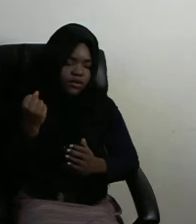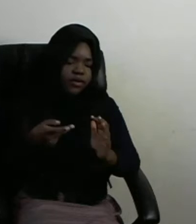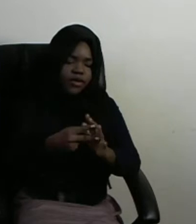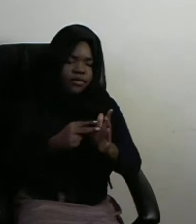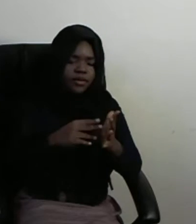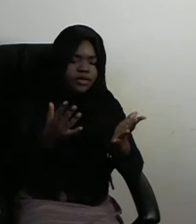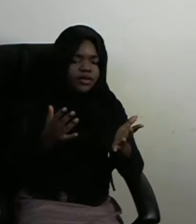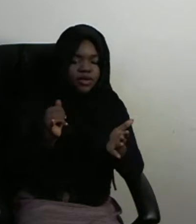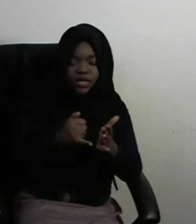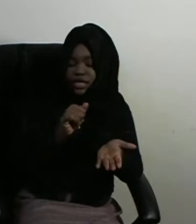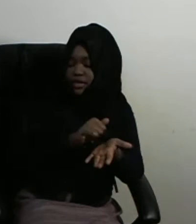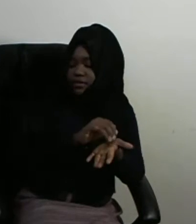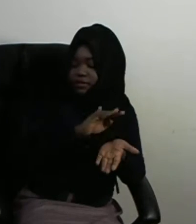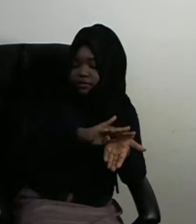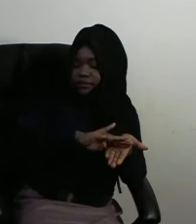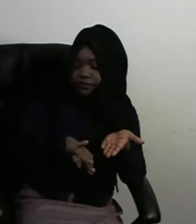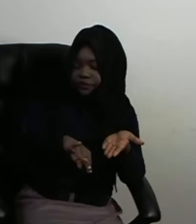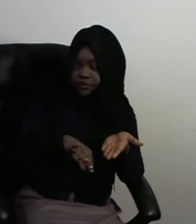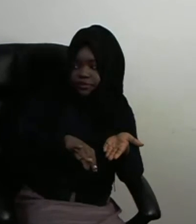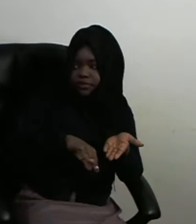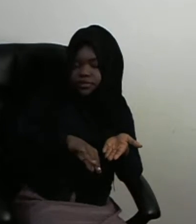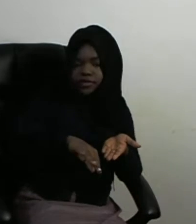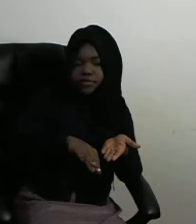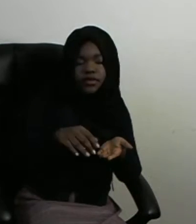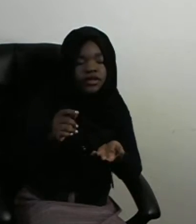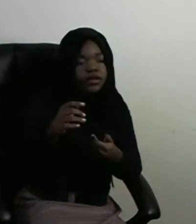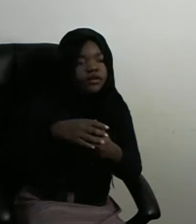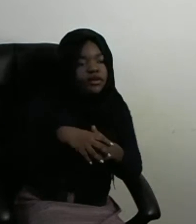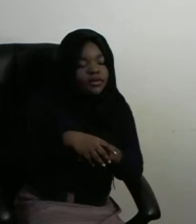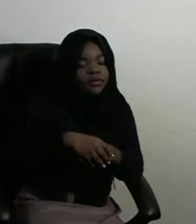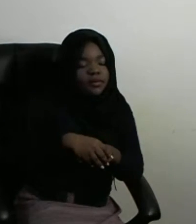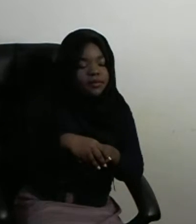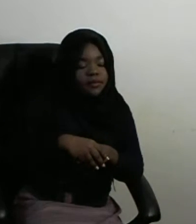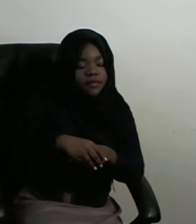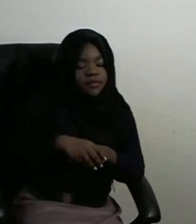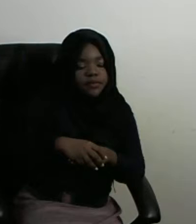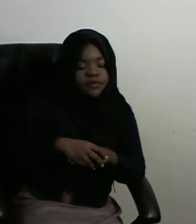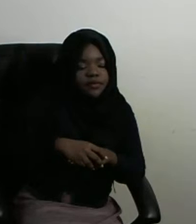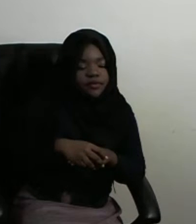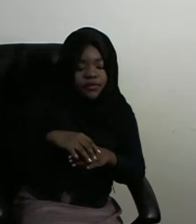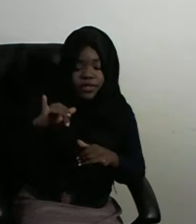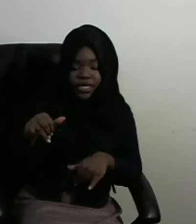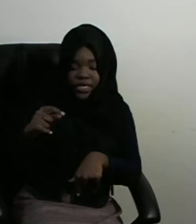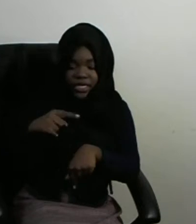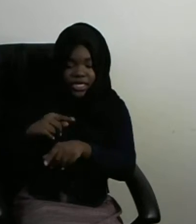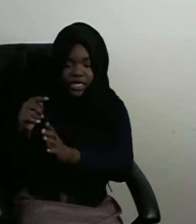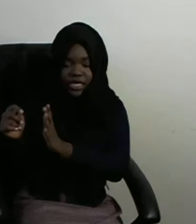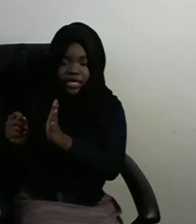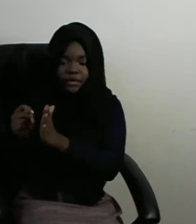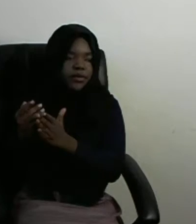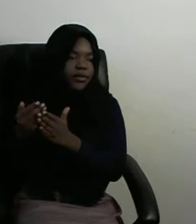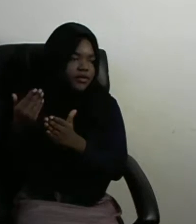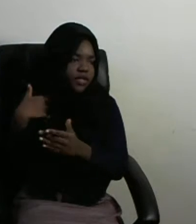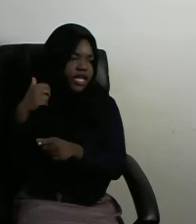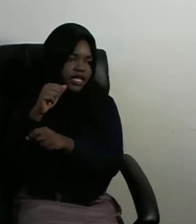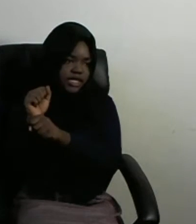So the exemption here is for, and this was at the time when there were